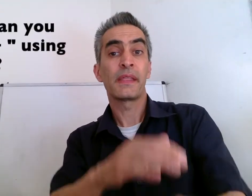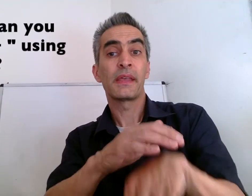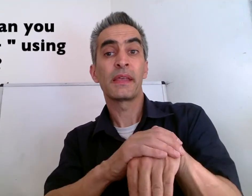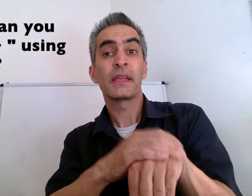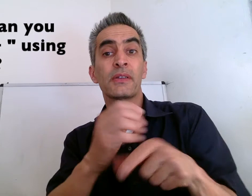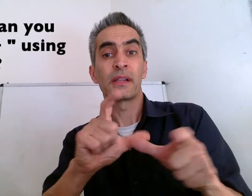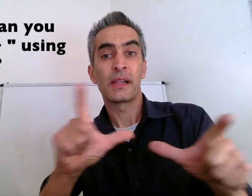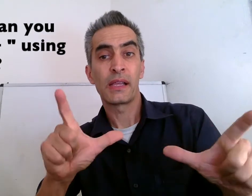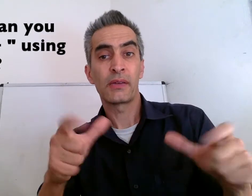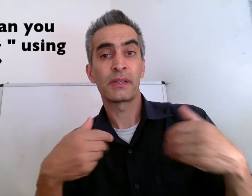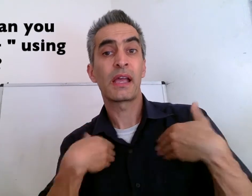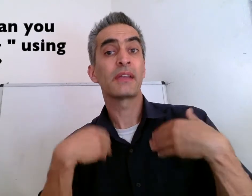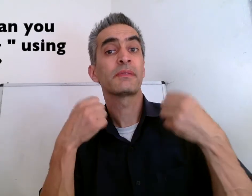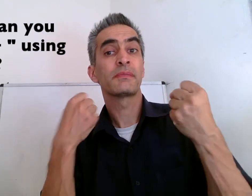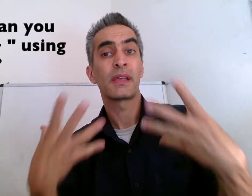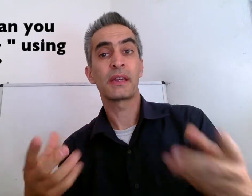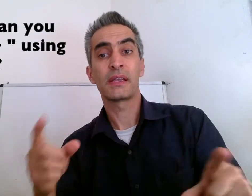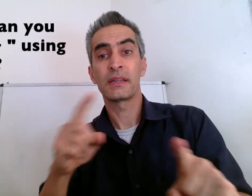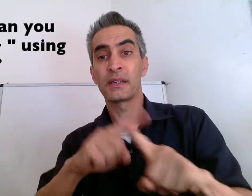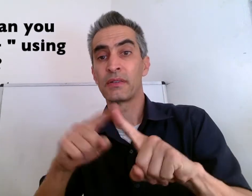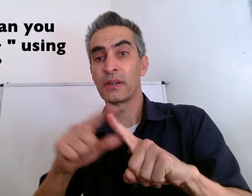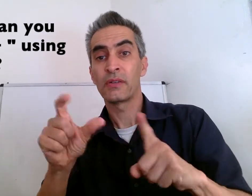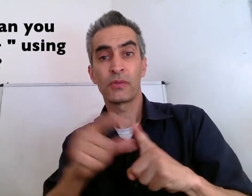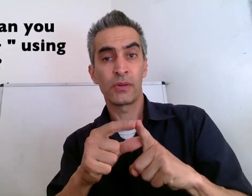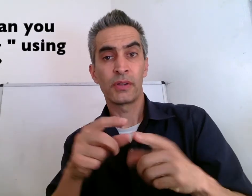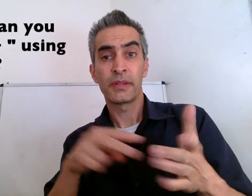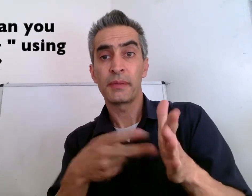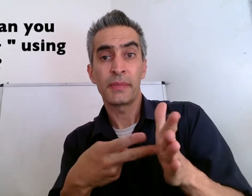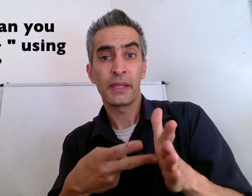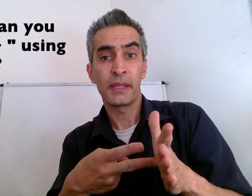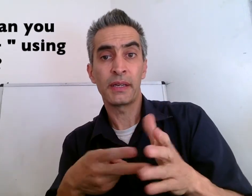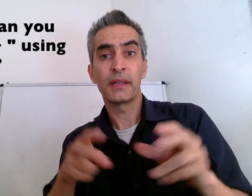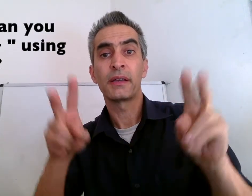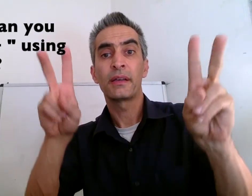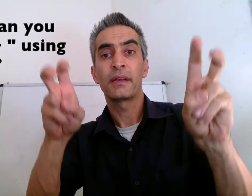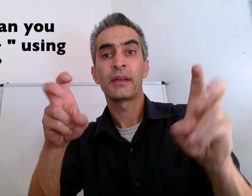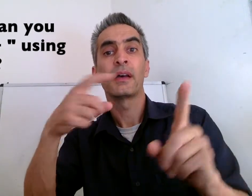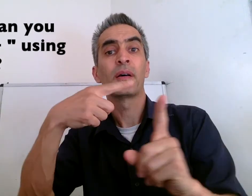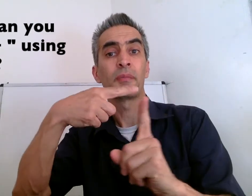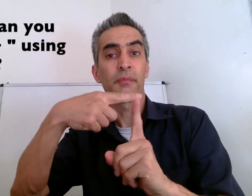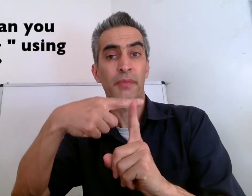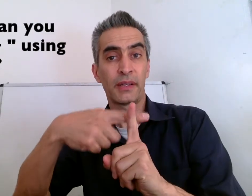The English language has many, many different words that mean plus.